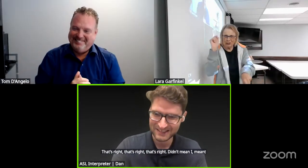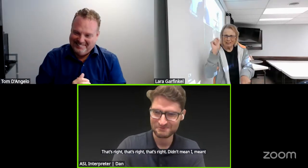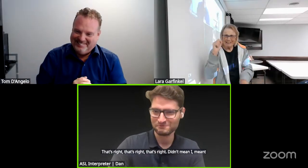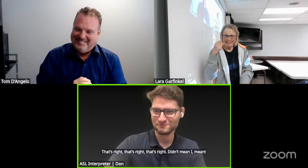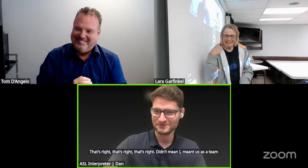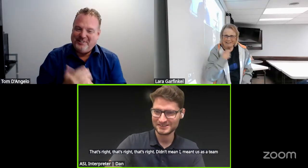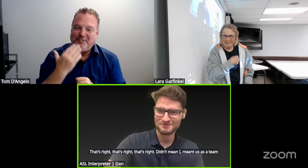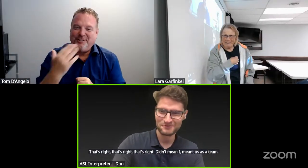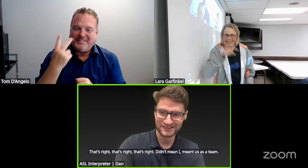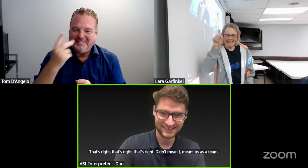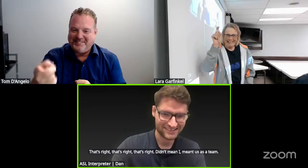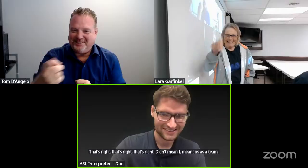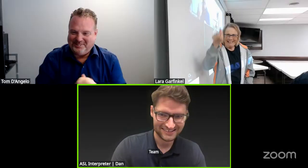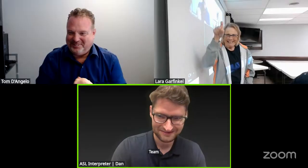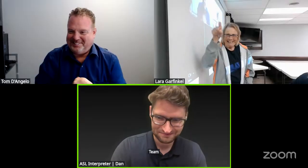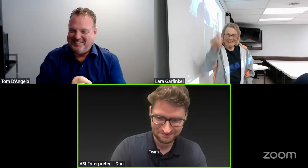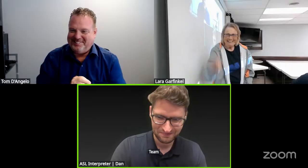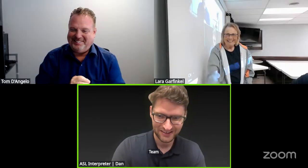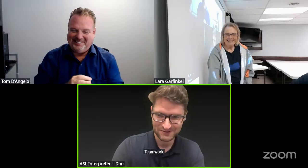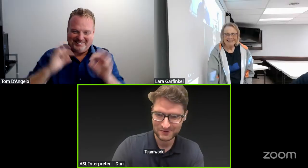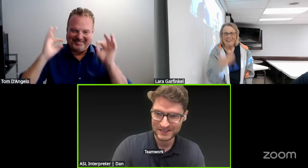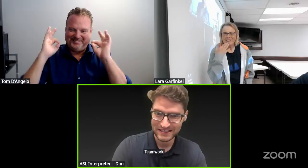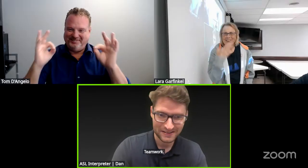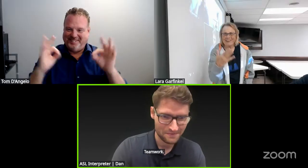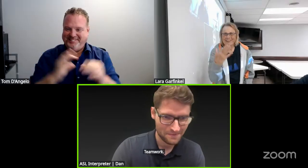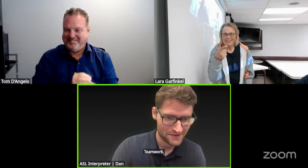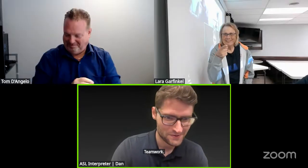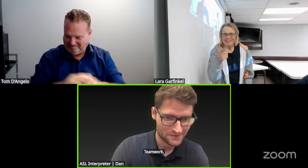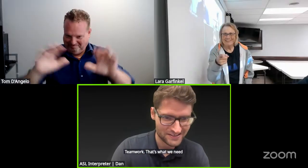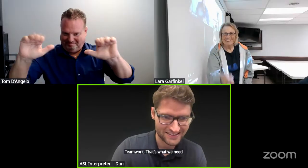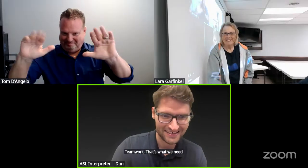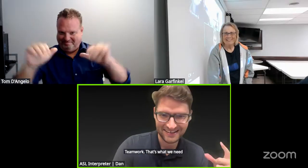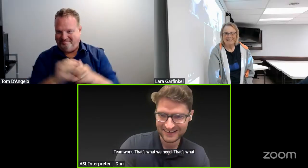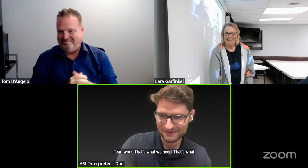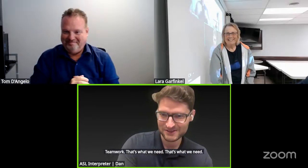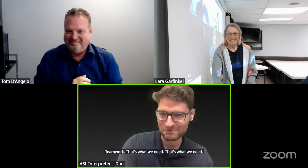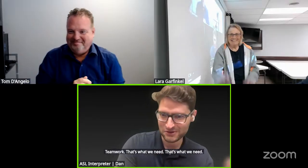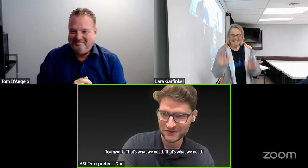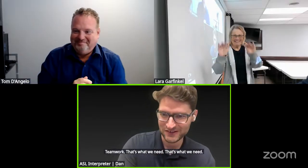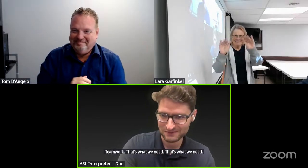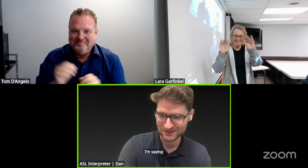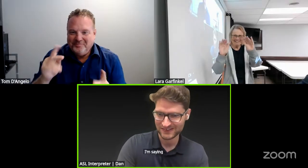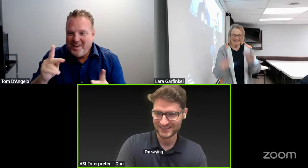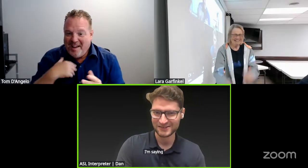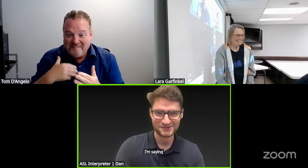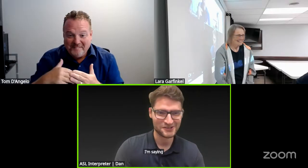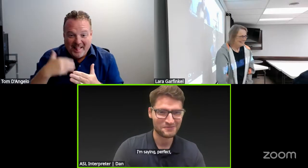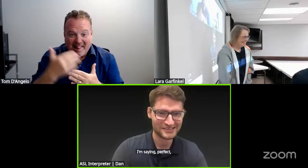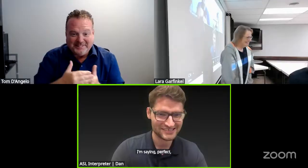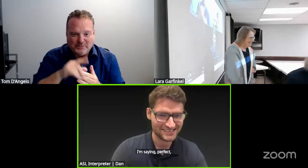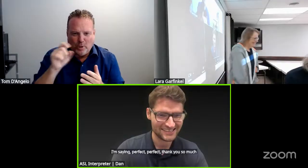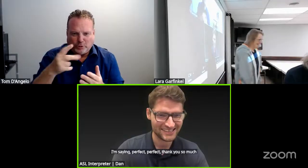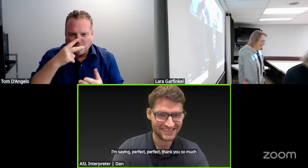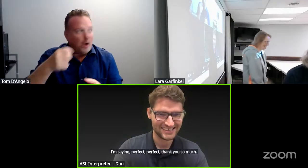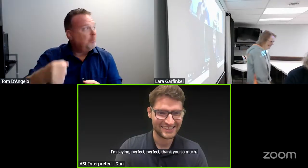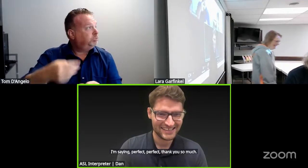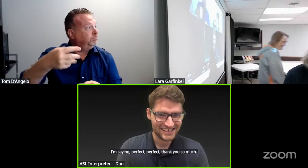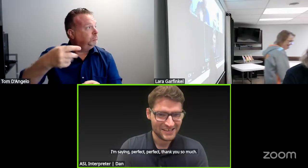as a team. Teamwork. That's what we need. That's what we need. I'm saying perfect, perfect. Thank you so